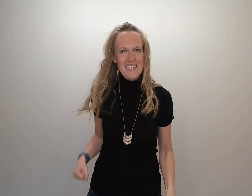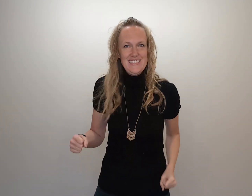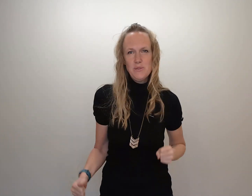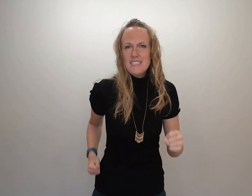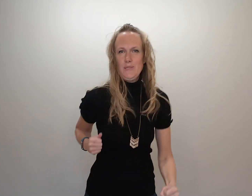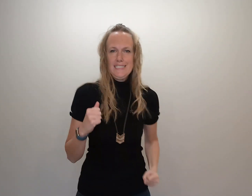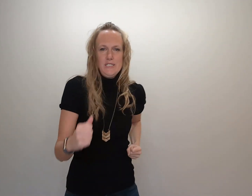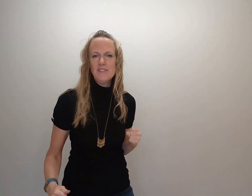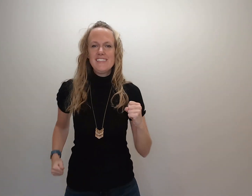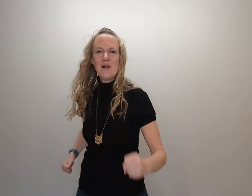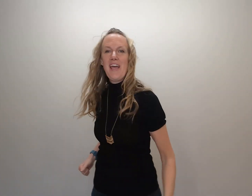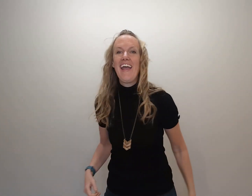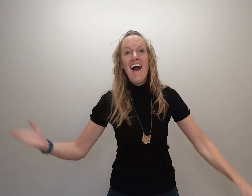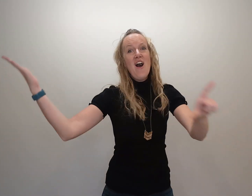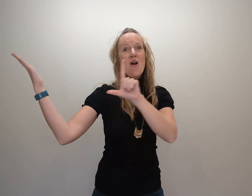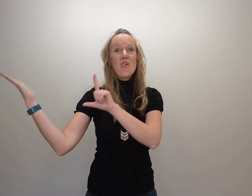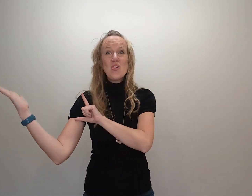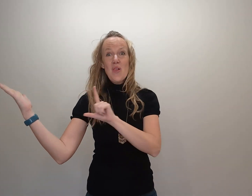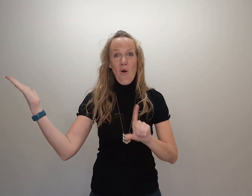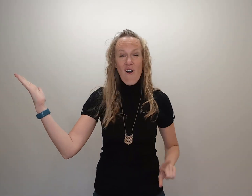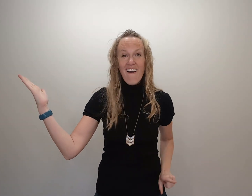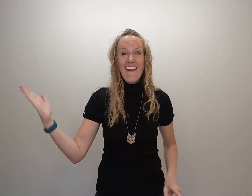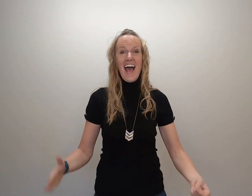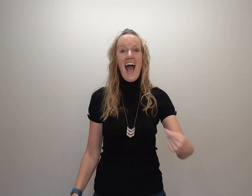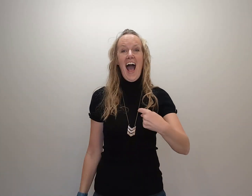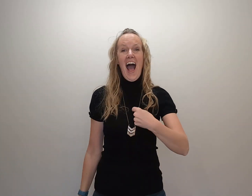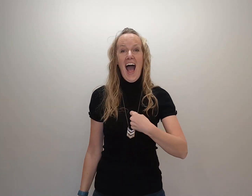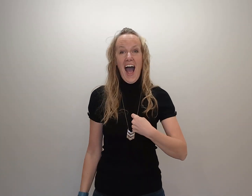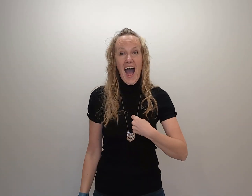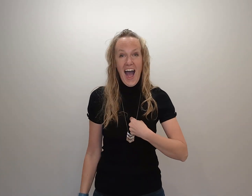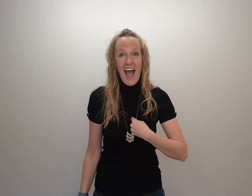can do this. We can do this. Okay. Lord,